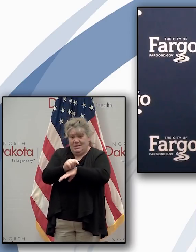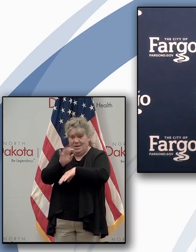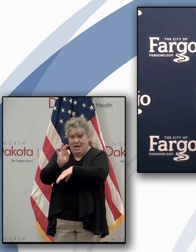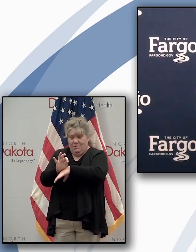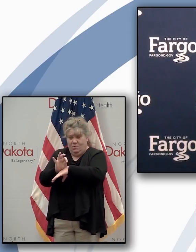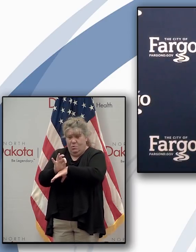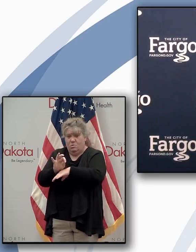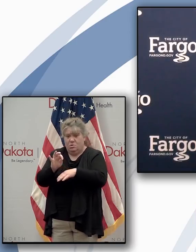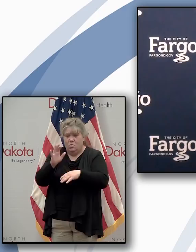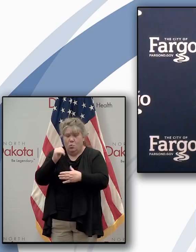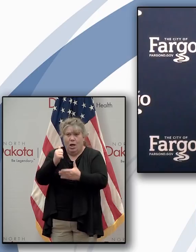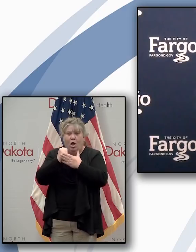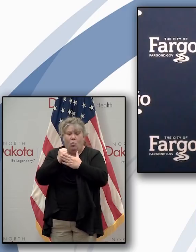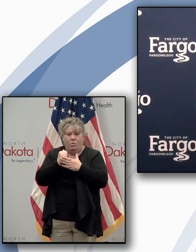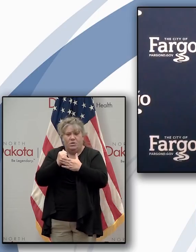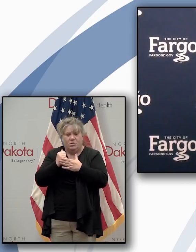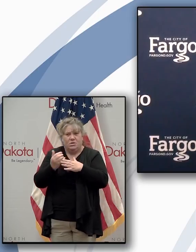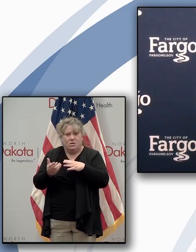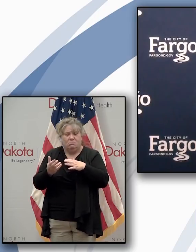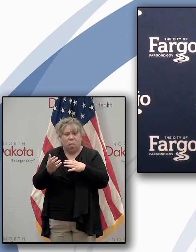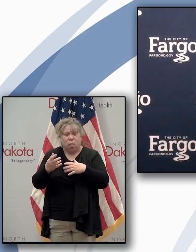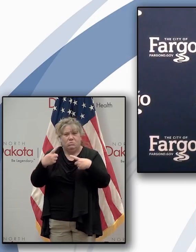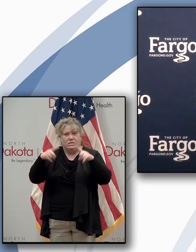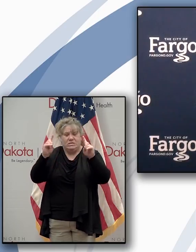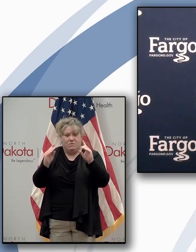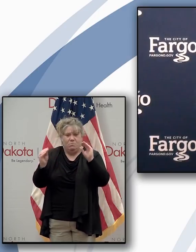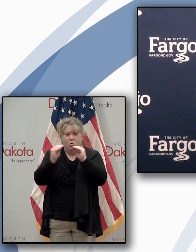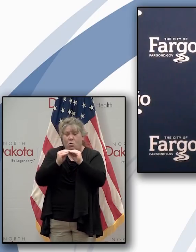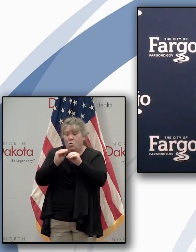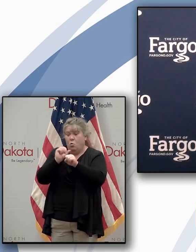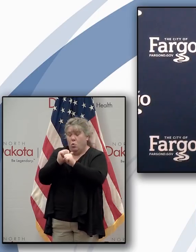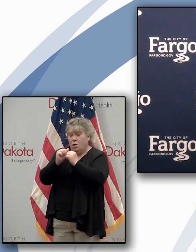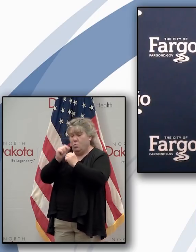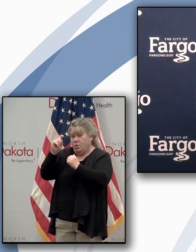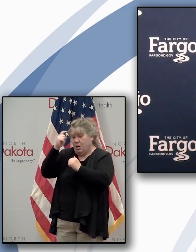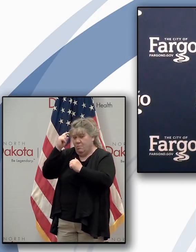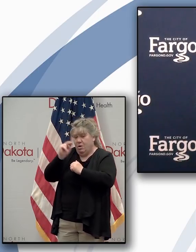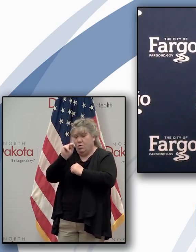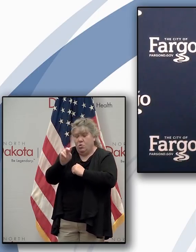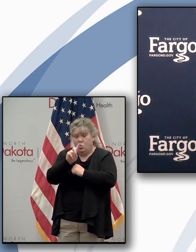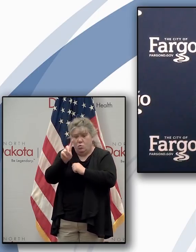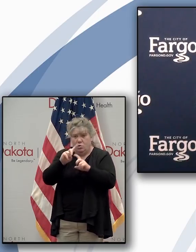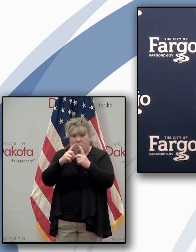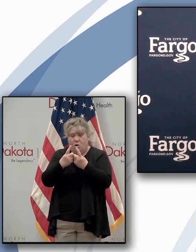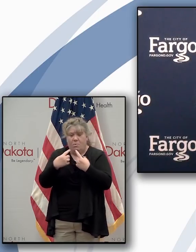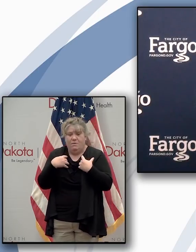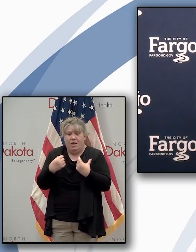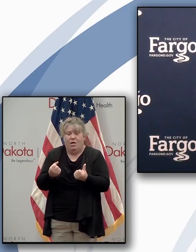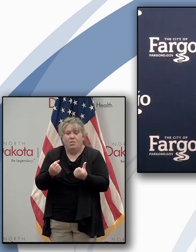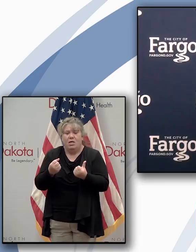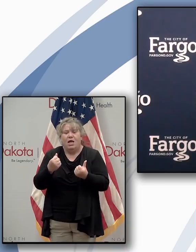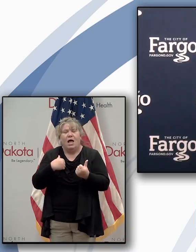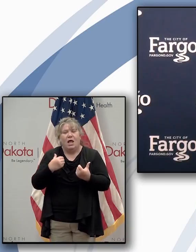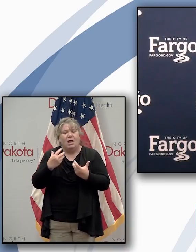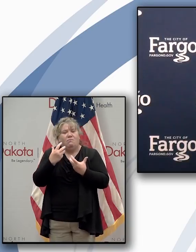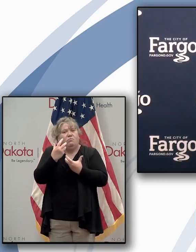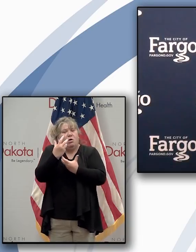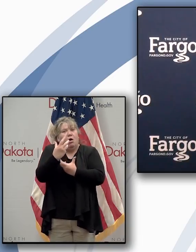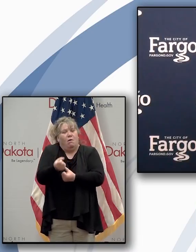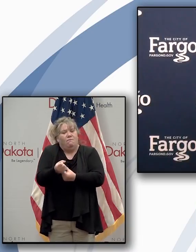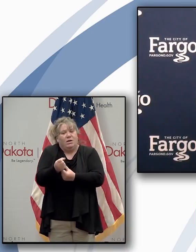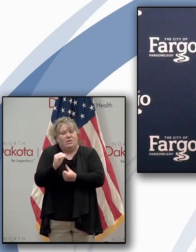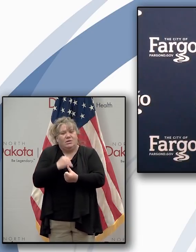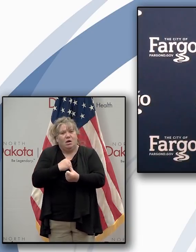level. In partnership with the Governor and the North Dakota Department of Health, I have utmost confidence in our public